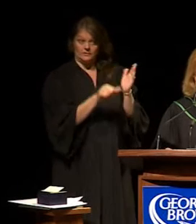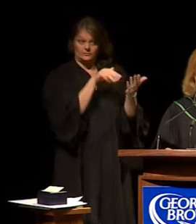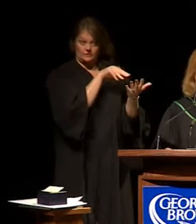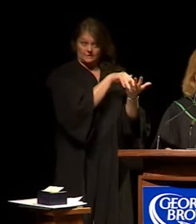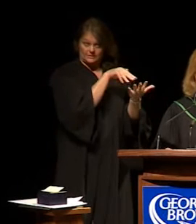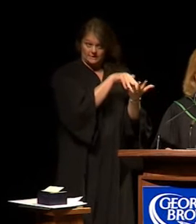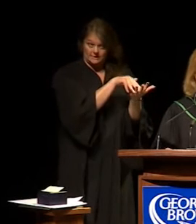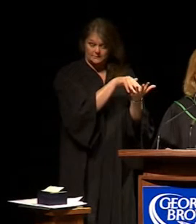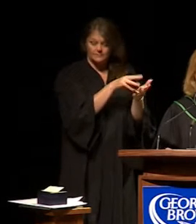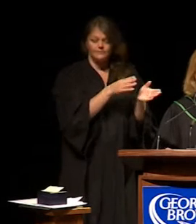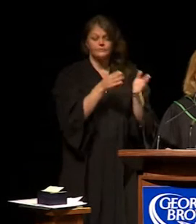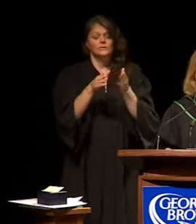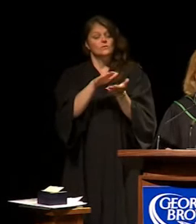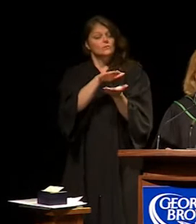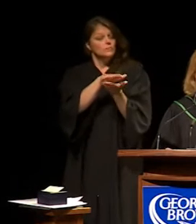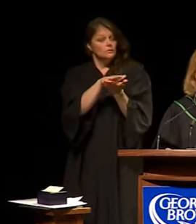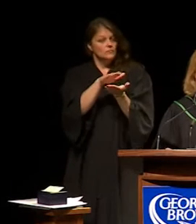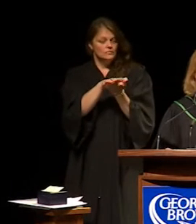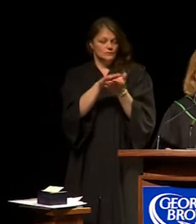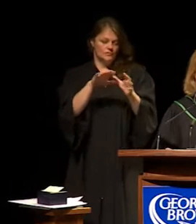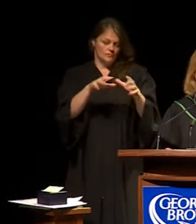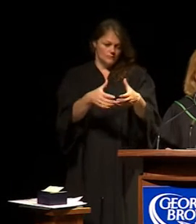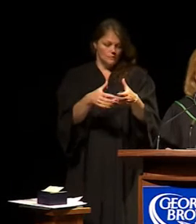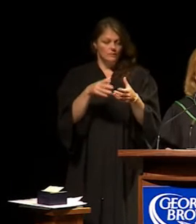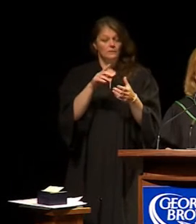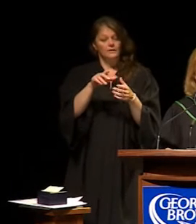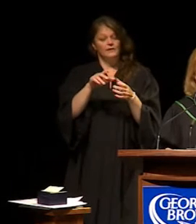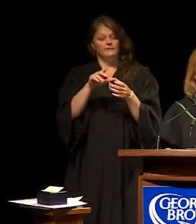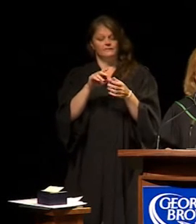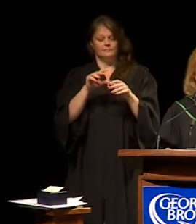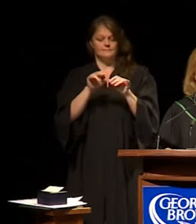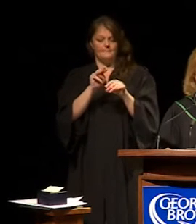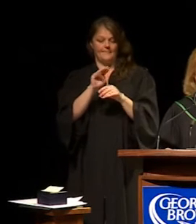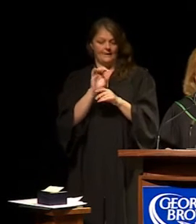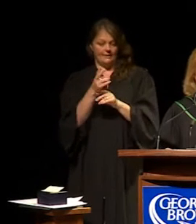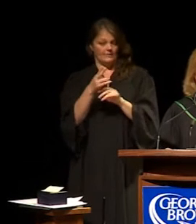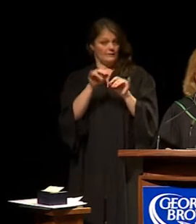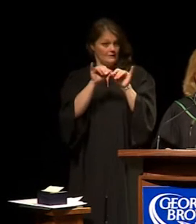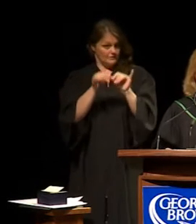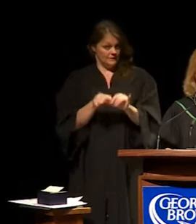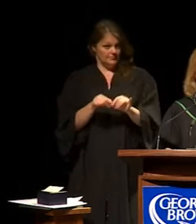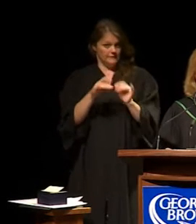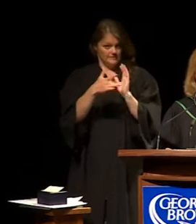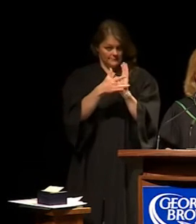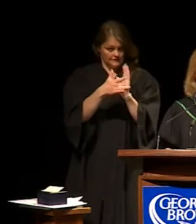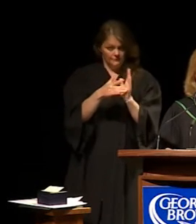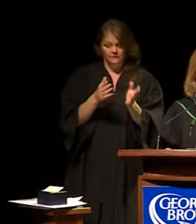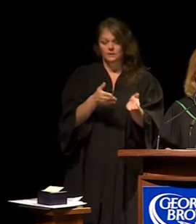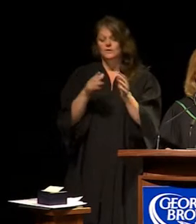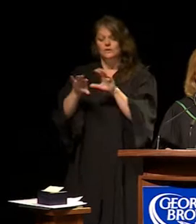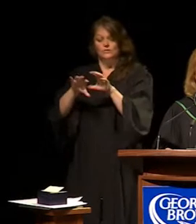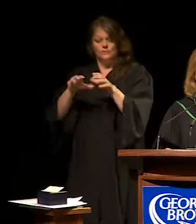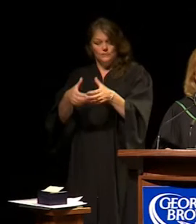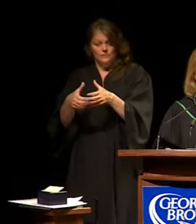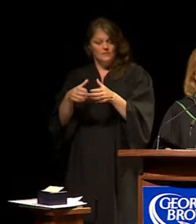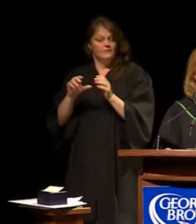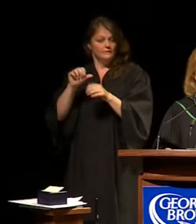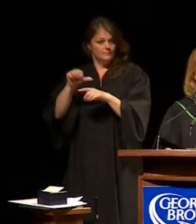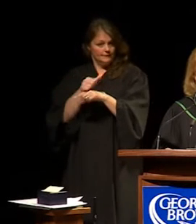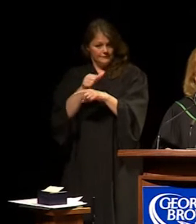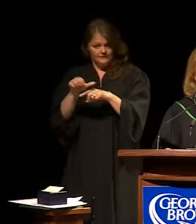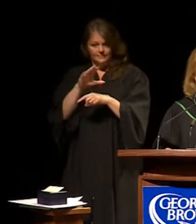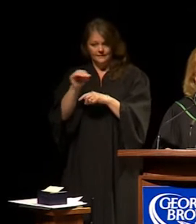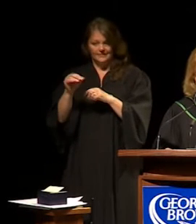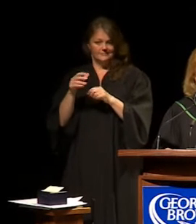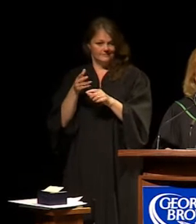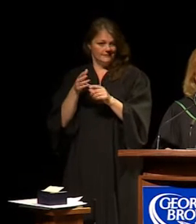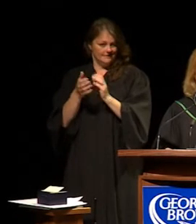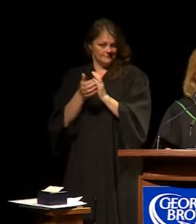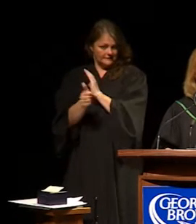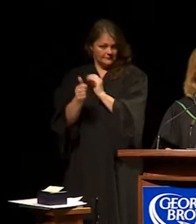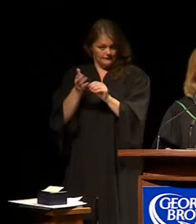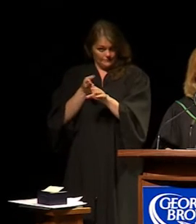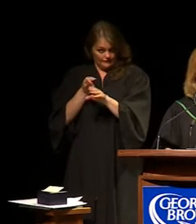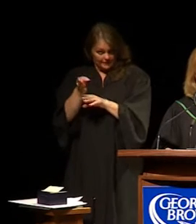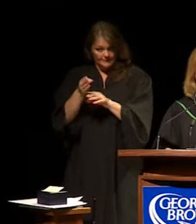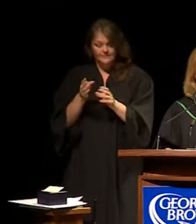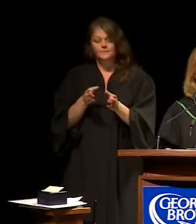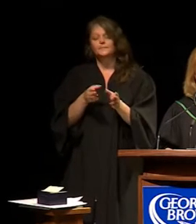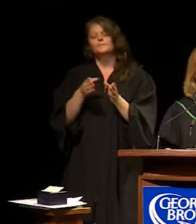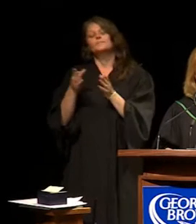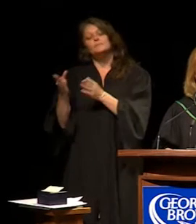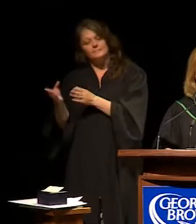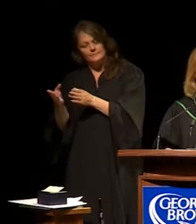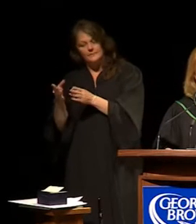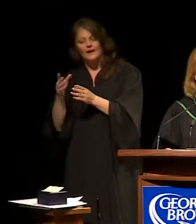Studies, the School of Mechanical Engineering Technologies, the School of Apprenticeship and Skilled Trades, and